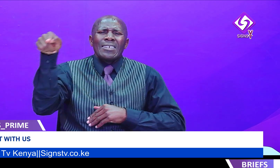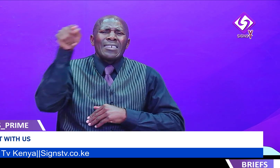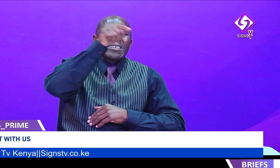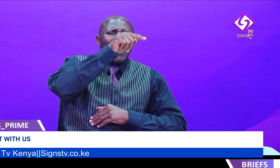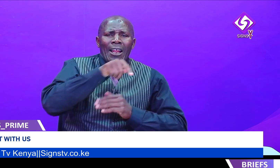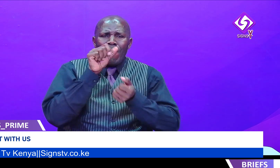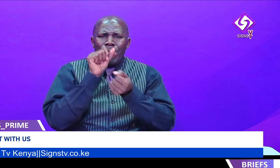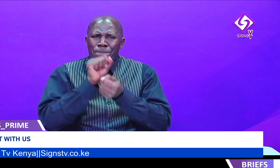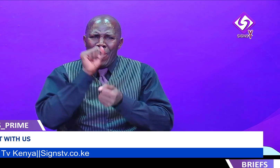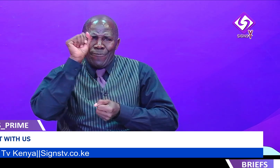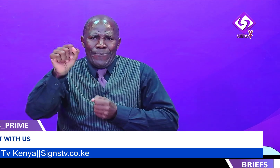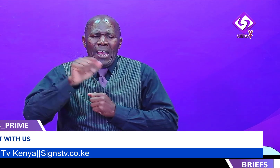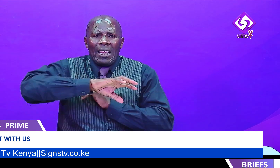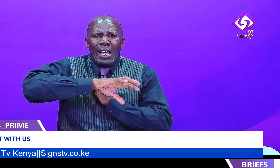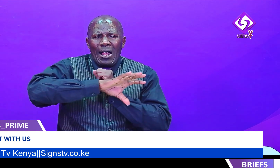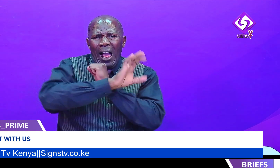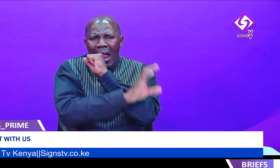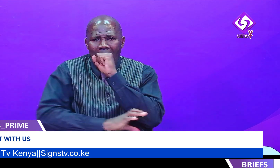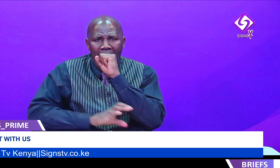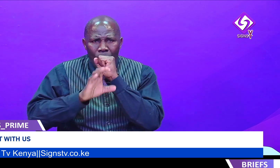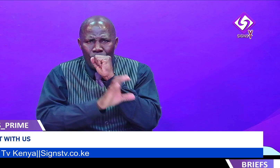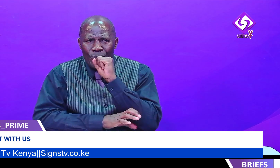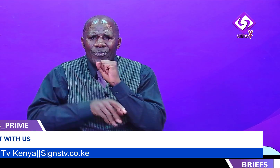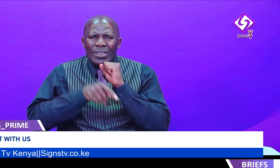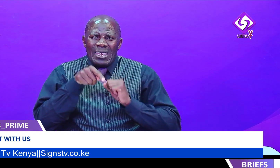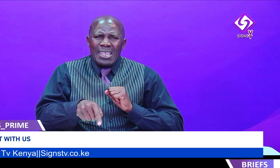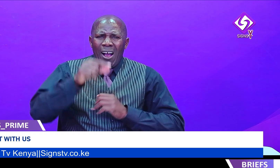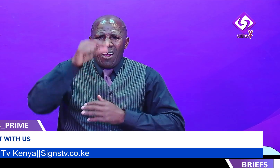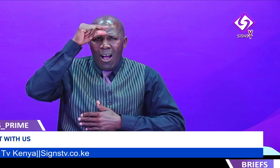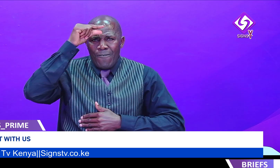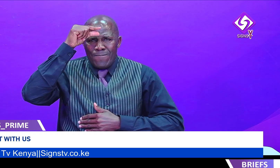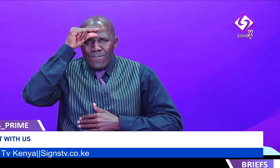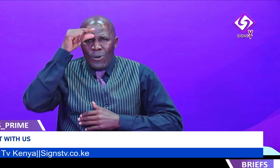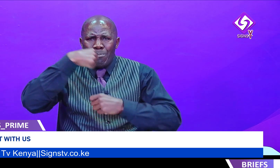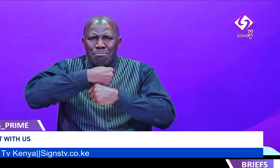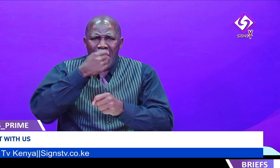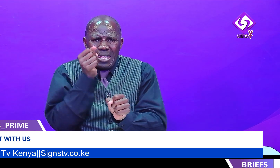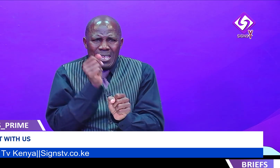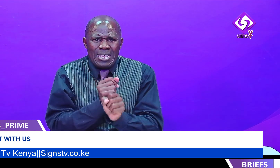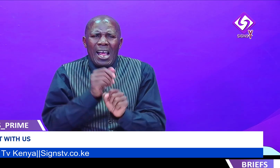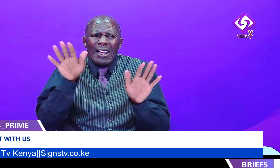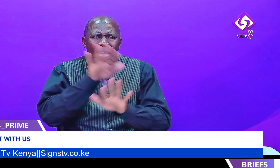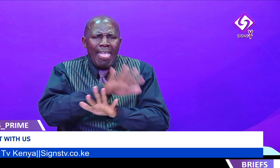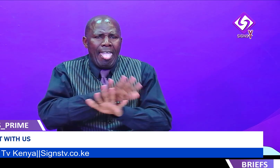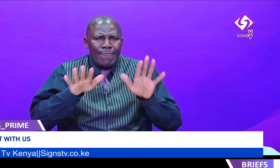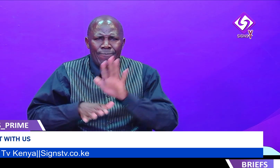hunger across 15 counties that the government is making every effort to salvage the